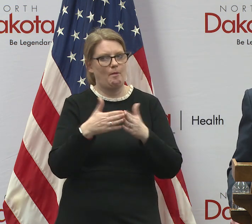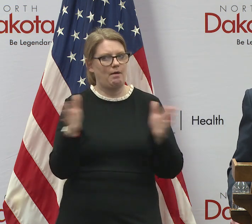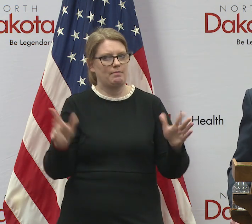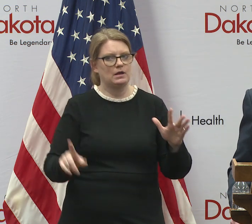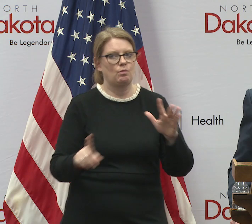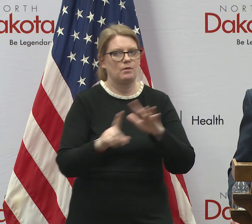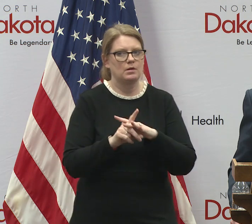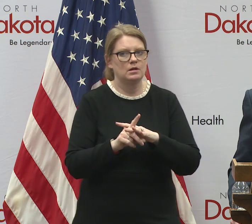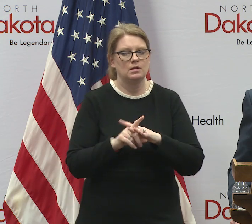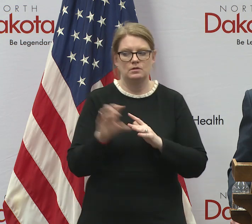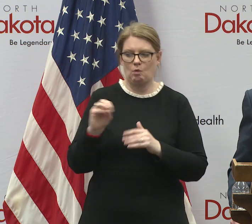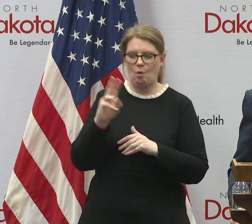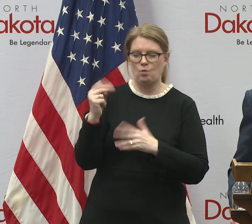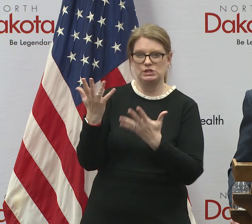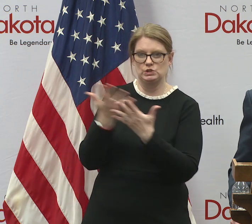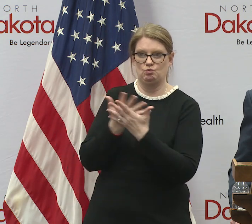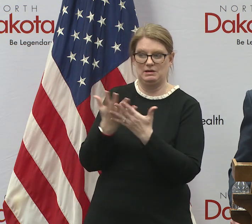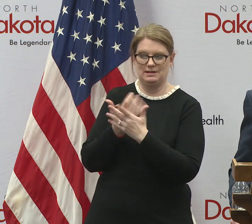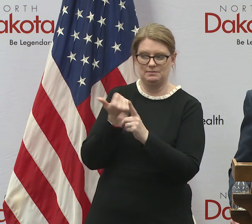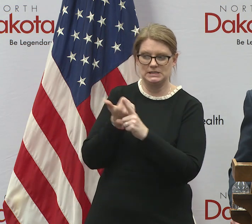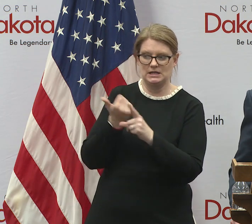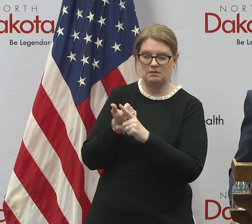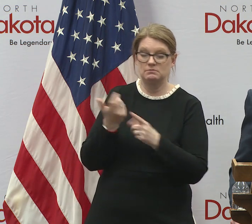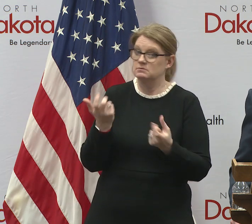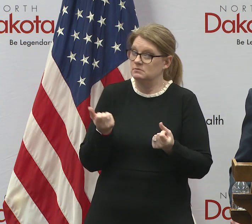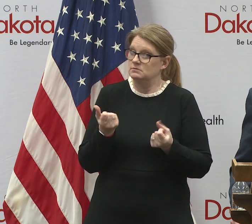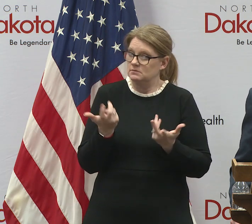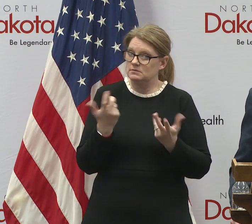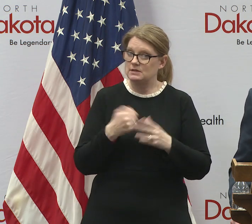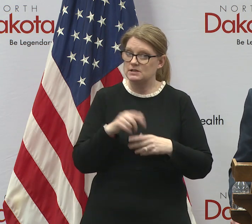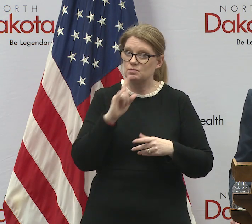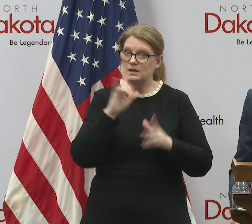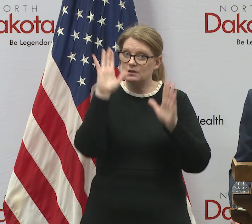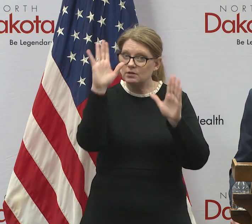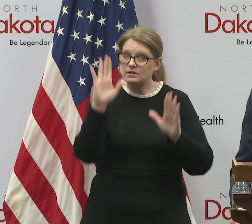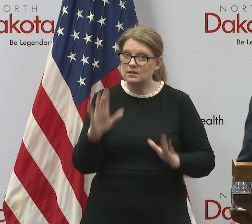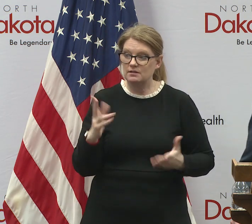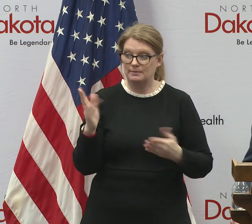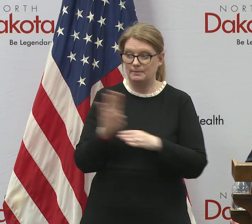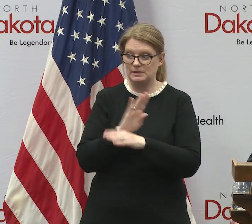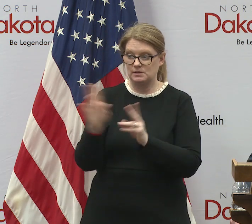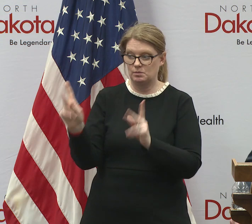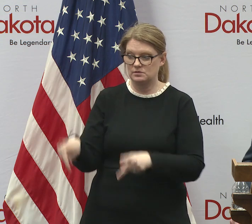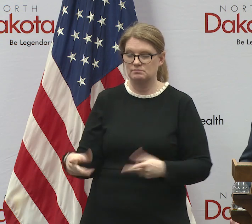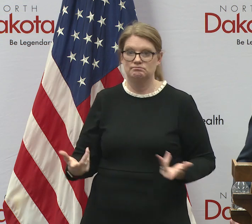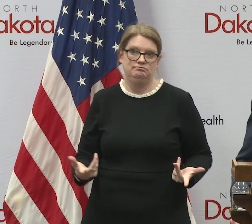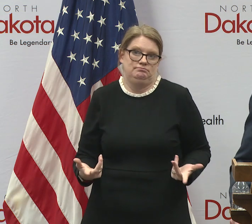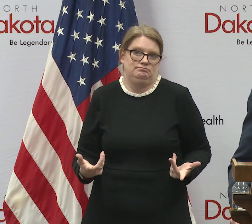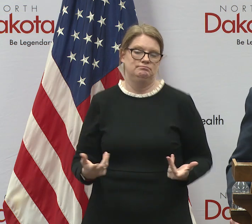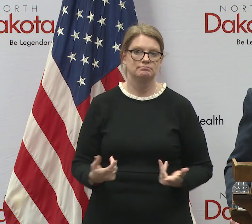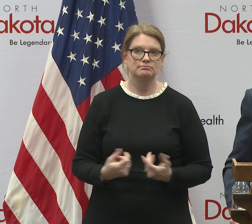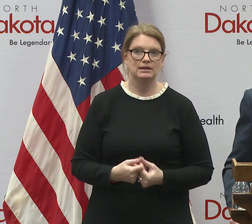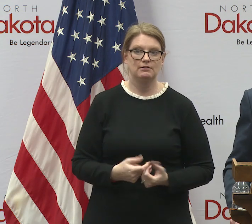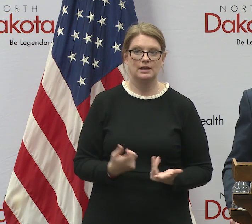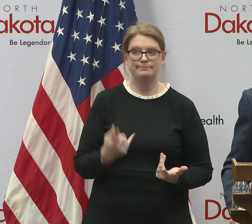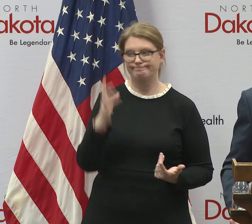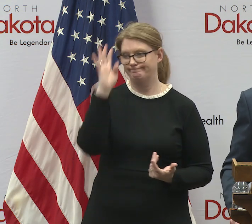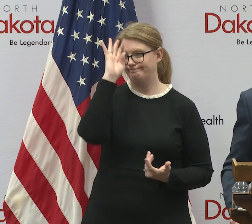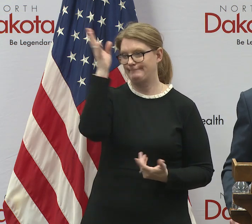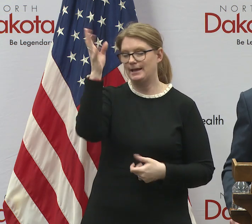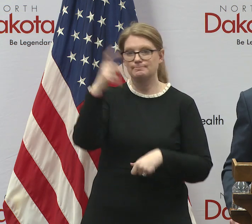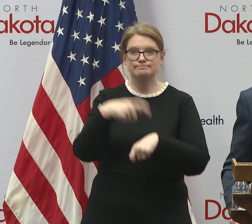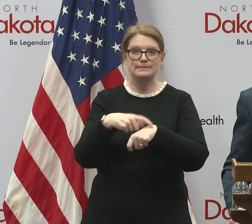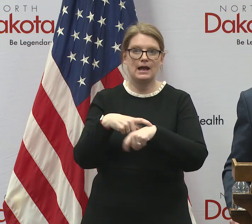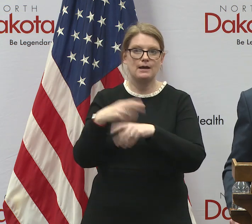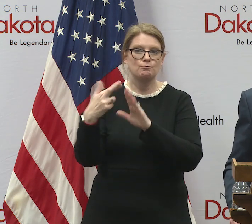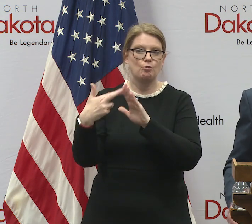do their own kind of screening. There's lots of things that people can choose to do. That's the great thing about being an entrepreneur, is you get to make up your time and your rules and how you